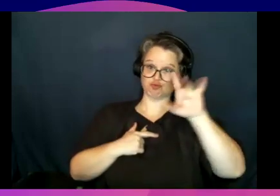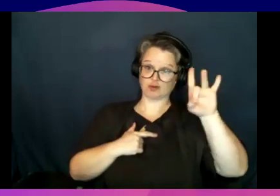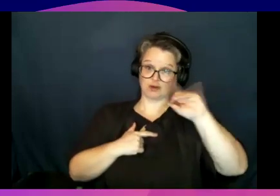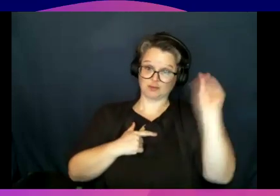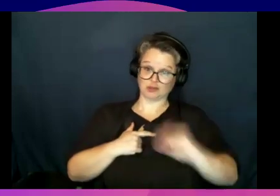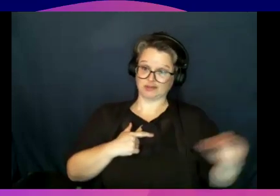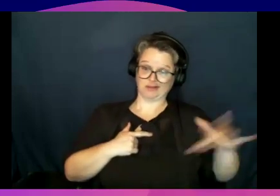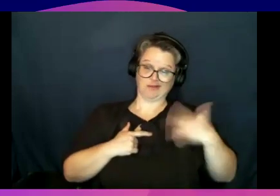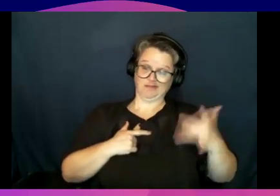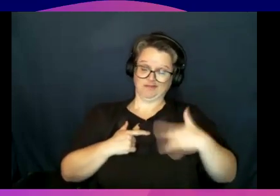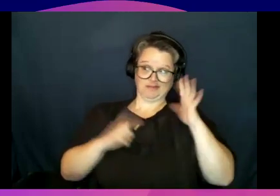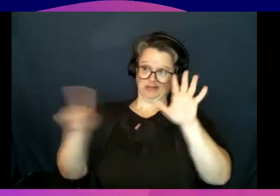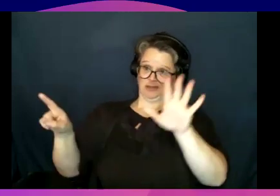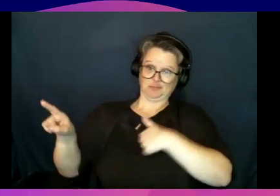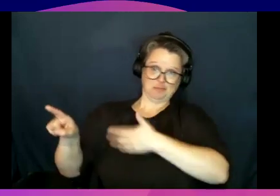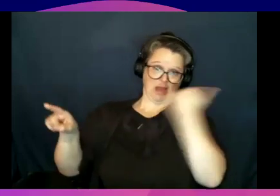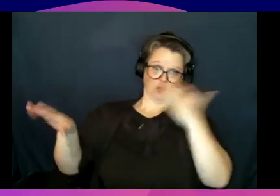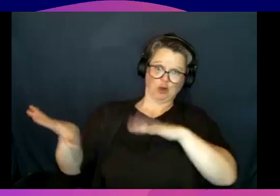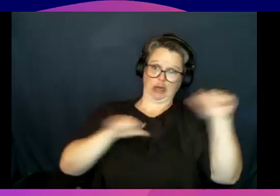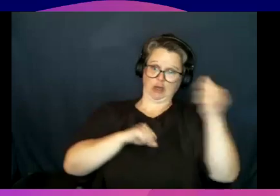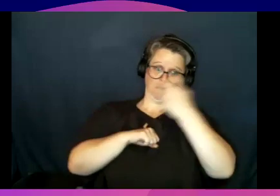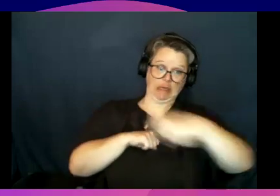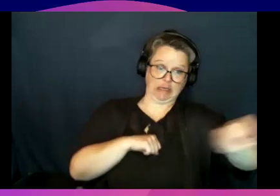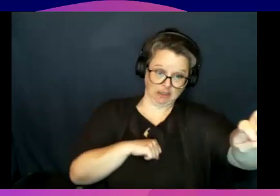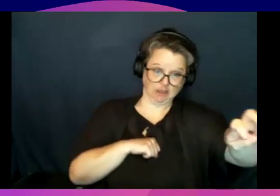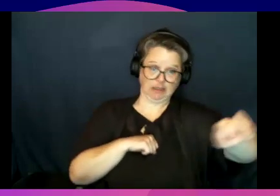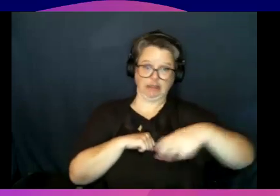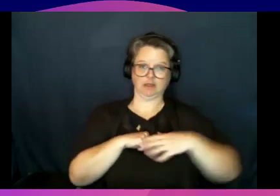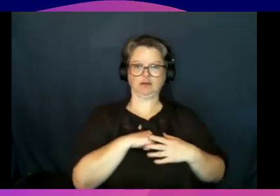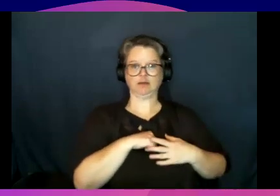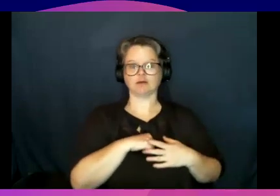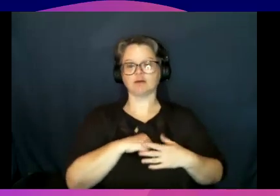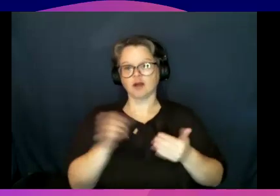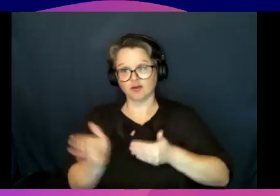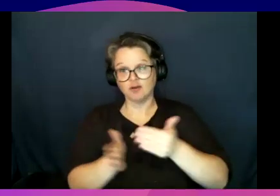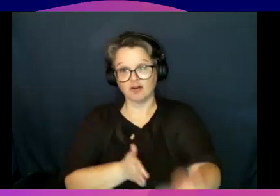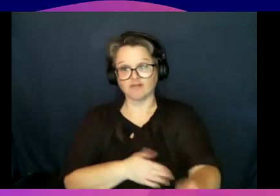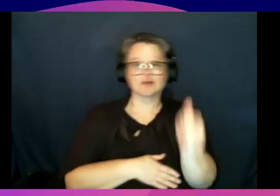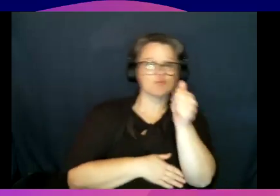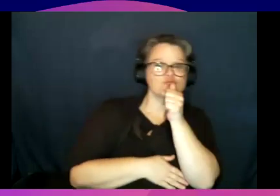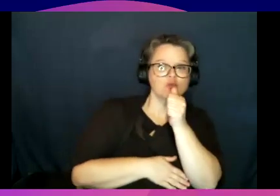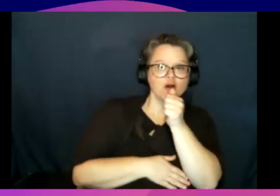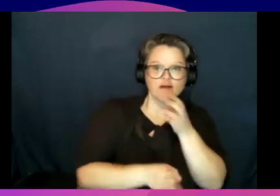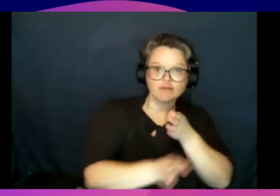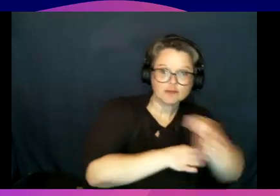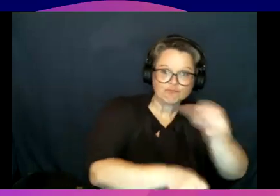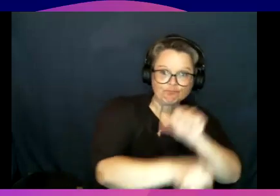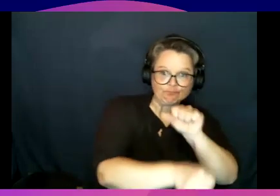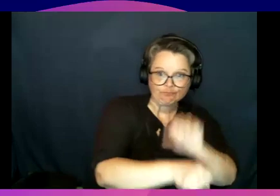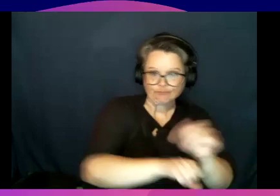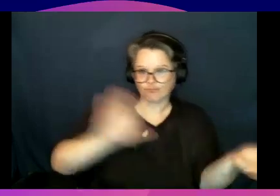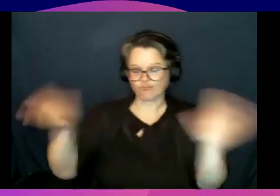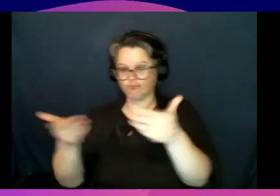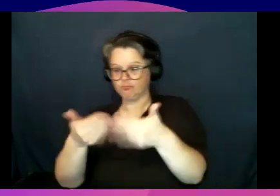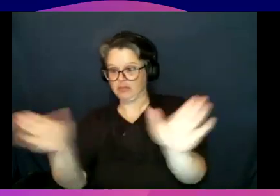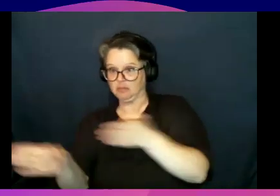sector for similar types of work. We also heard a key trend around workplace health and safety issues. These